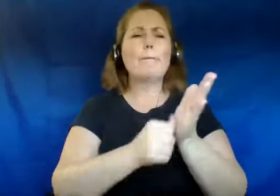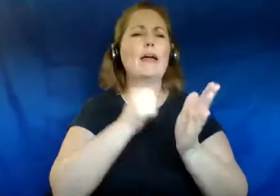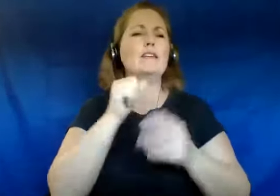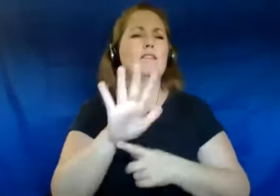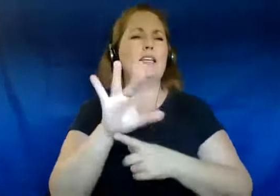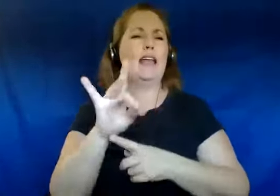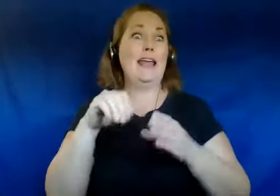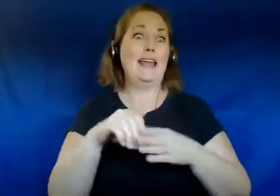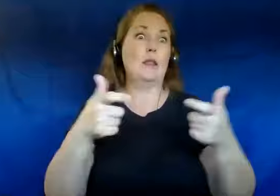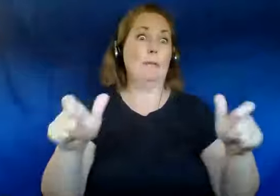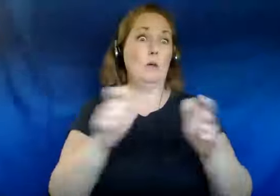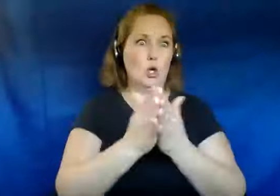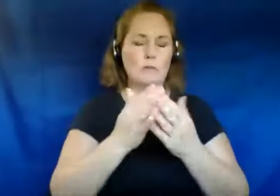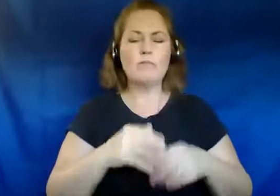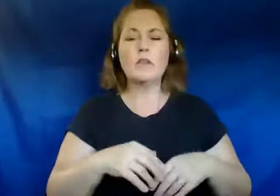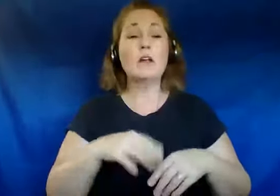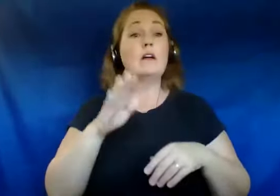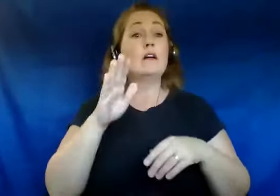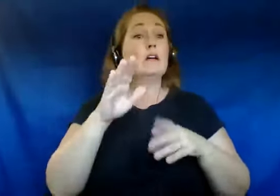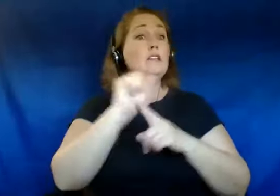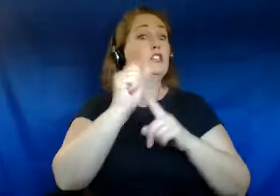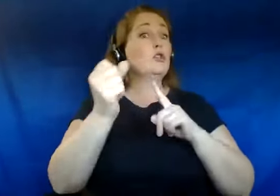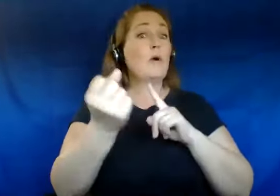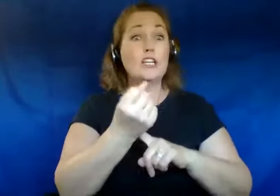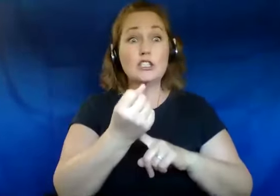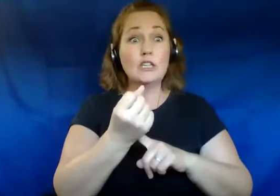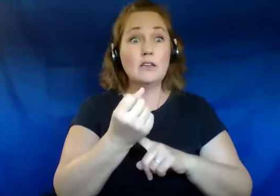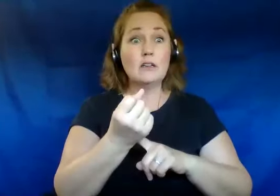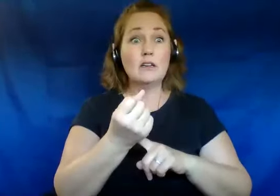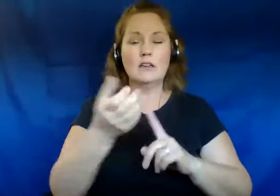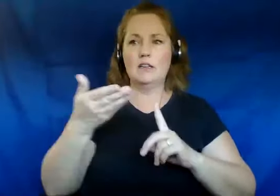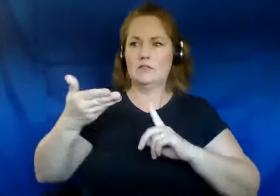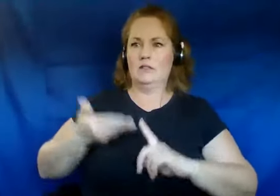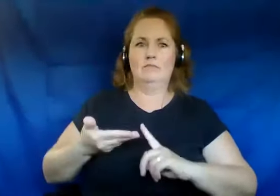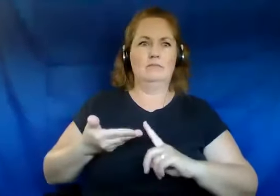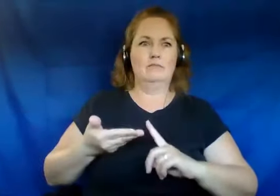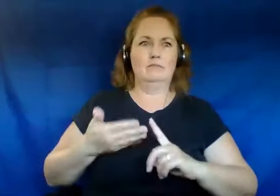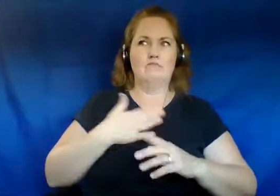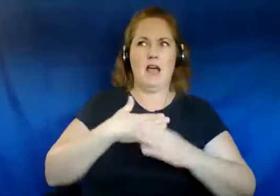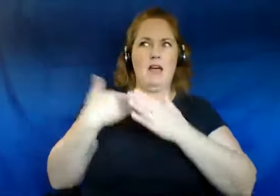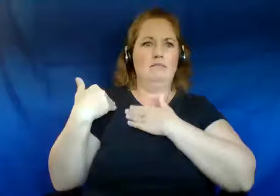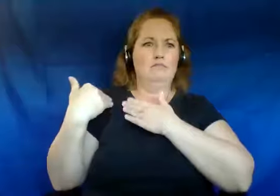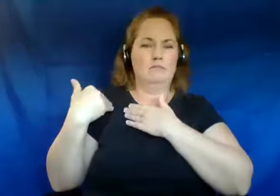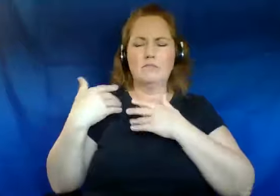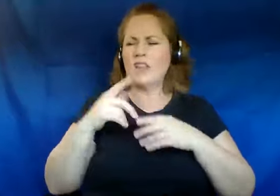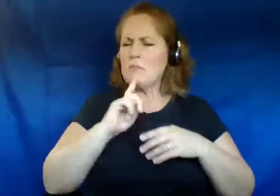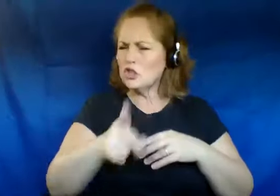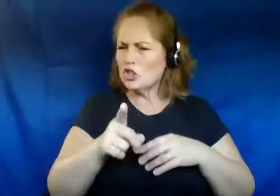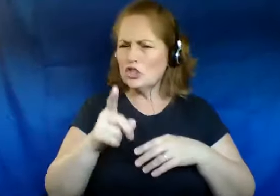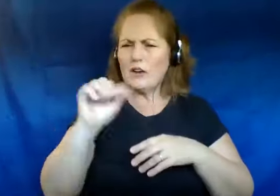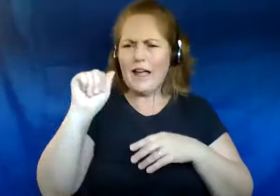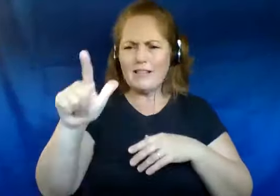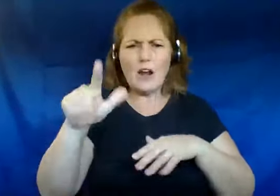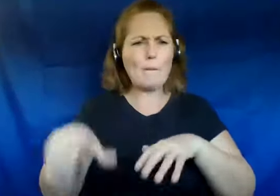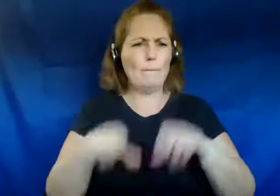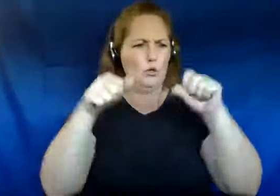the big book. The situation rests with me. I don't know, I'm sure this is put on by Al-Anon,